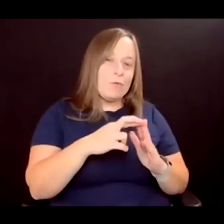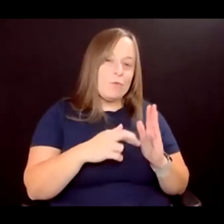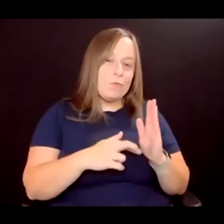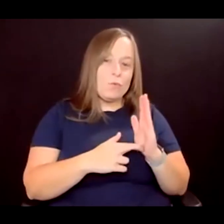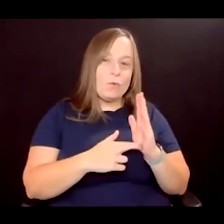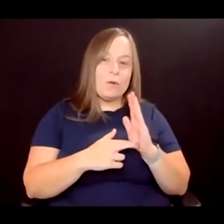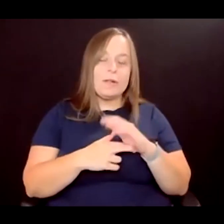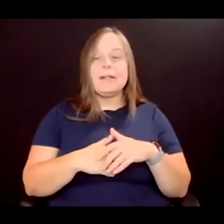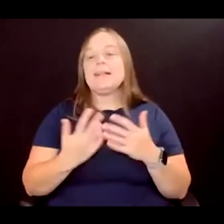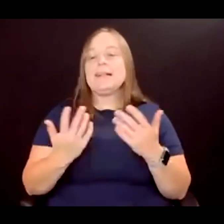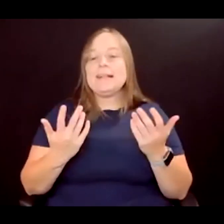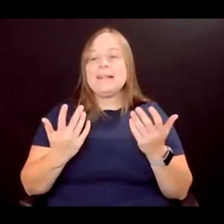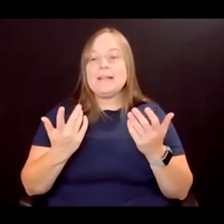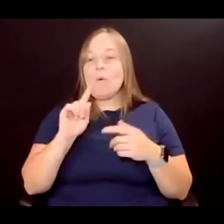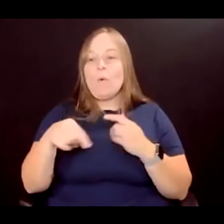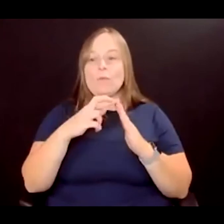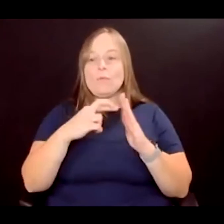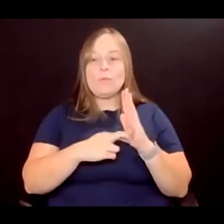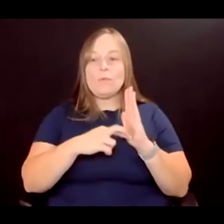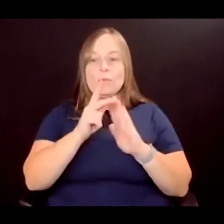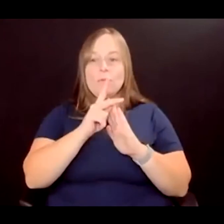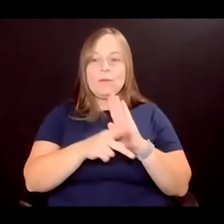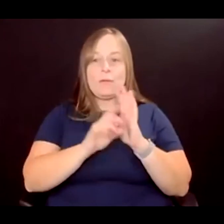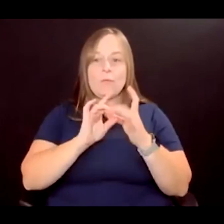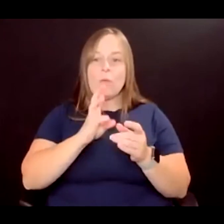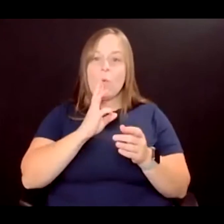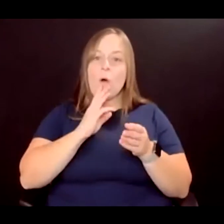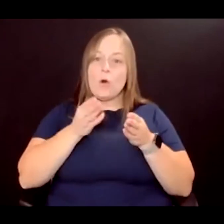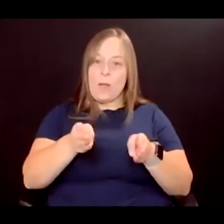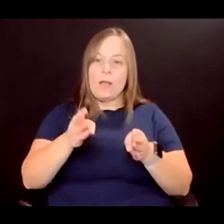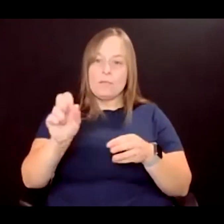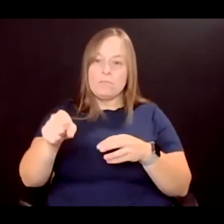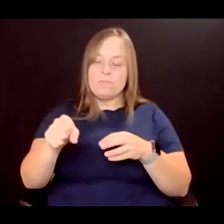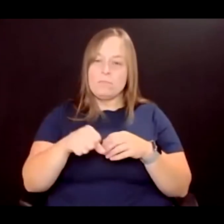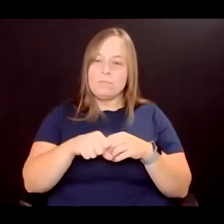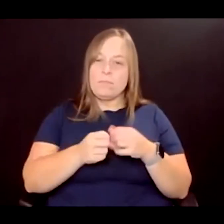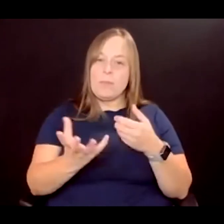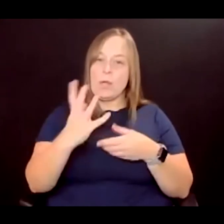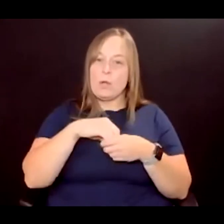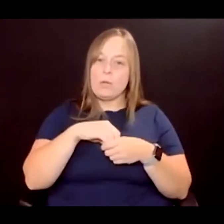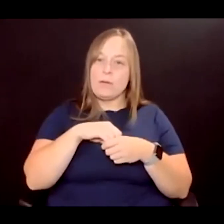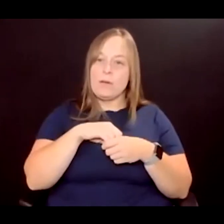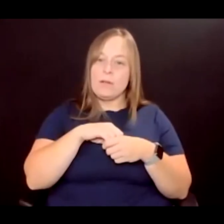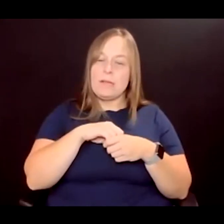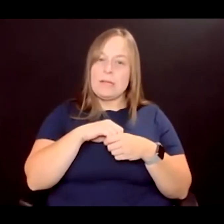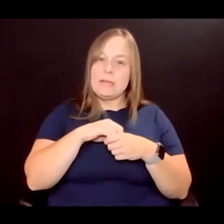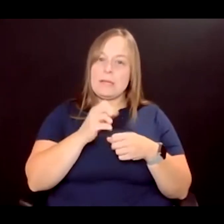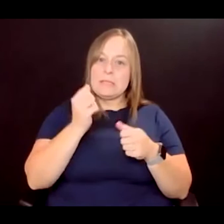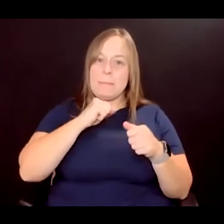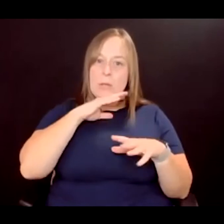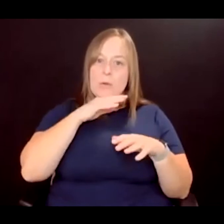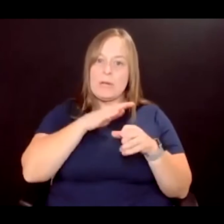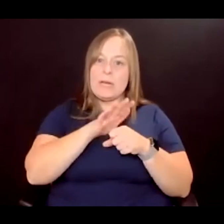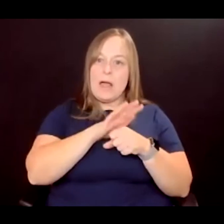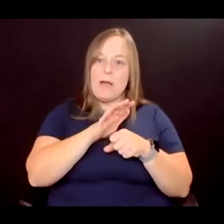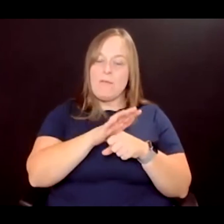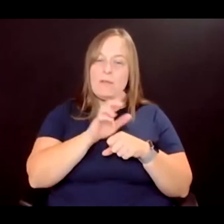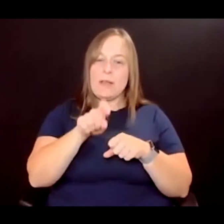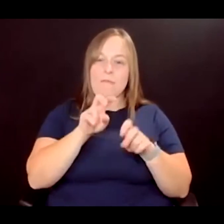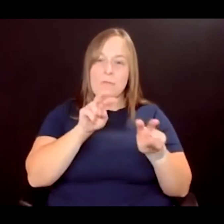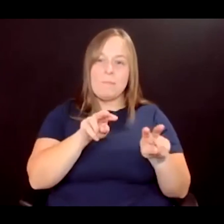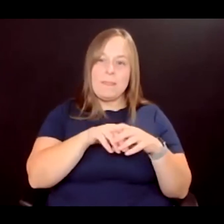we know, it becomes an iceberg, very slippery. It's so yes, it's a very great question. I